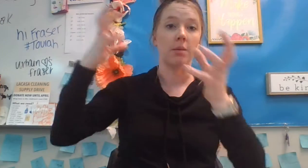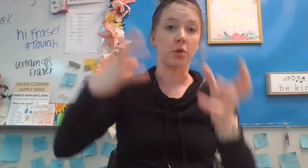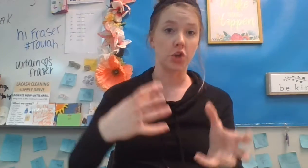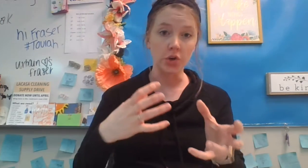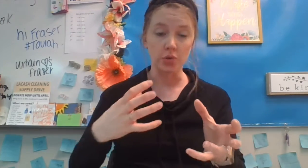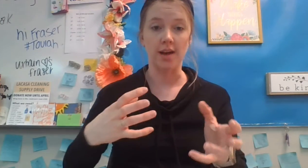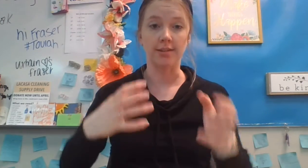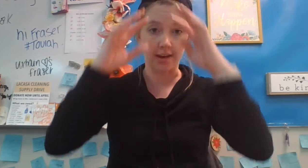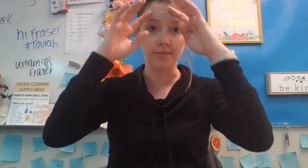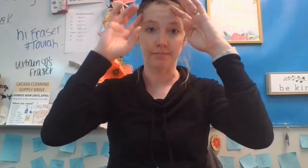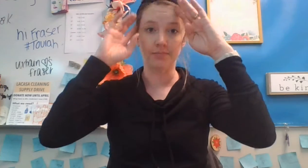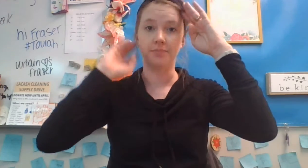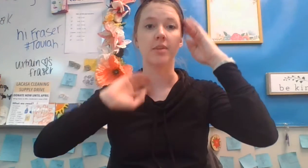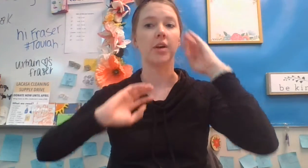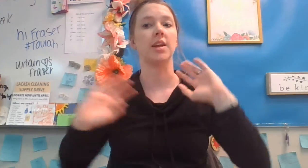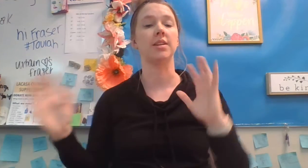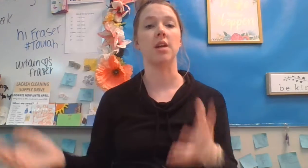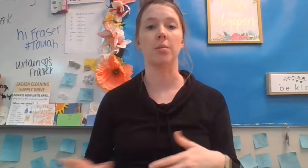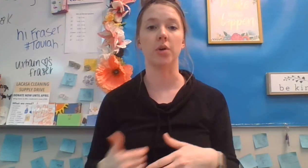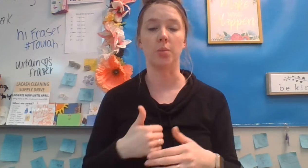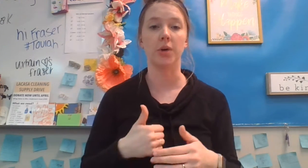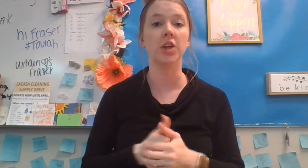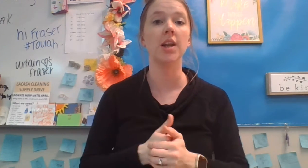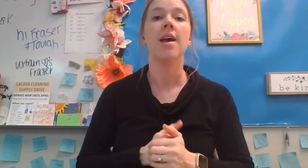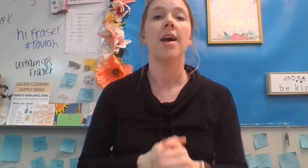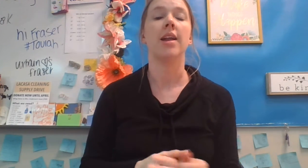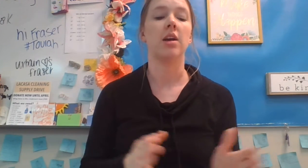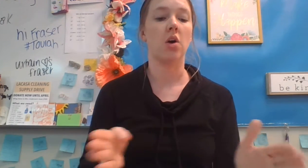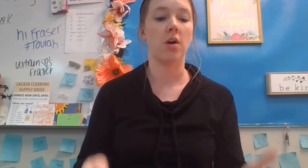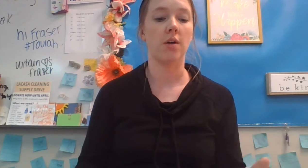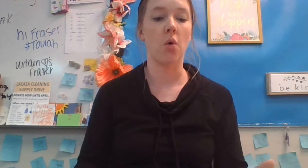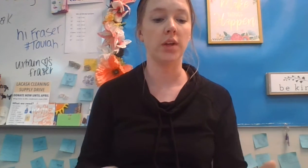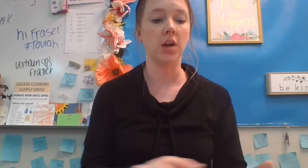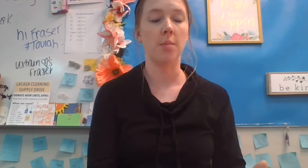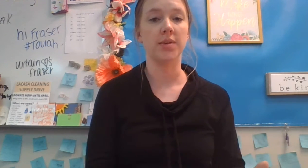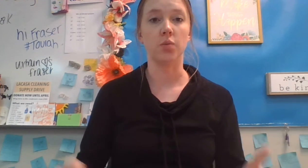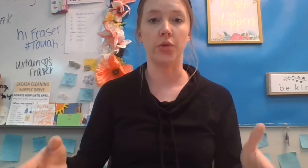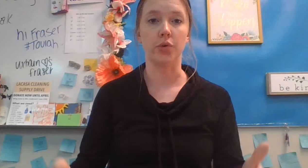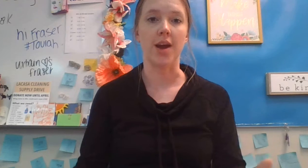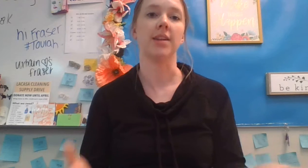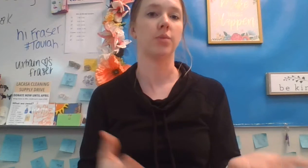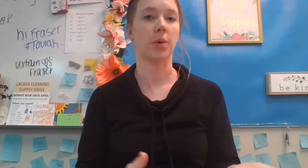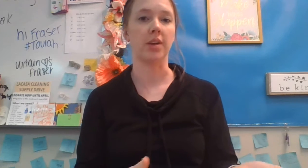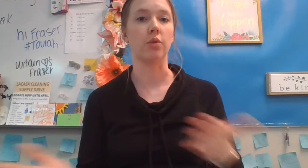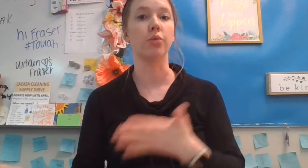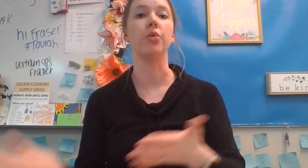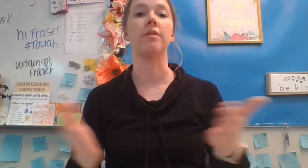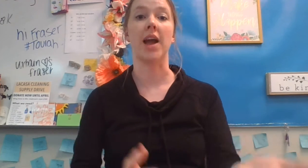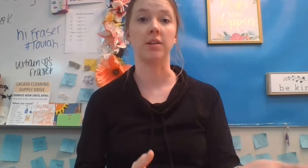number to that sign, right? That is number incorporation, and it only encompasses 1 through 9. That's where we get our rule of 9s